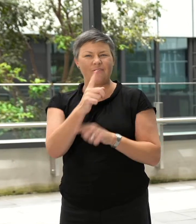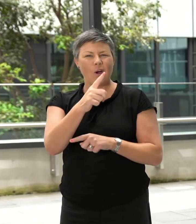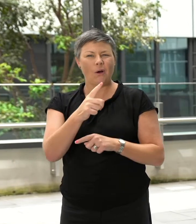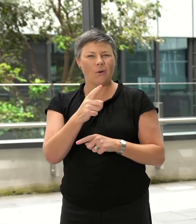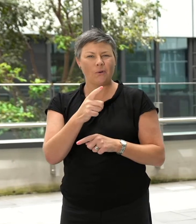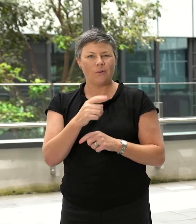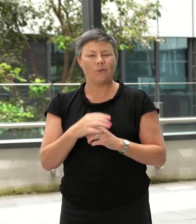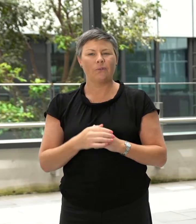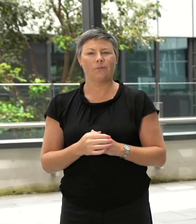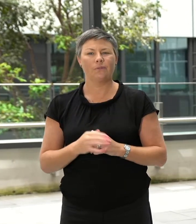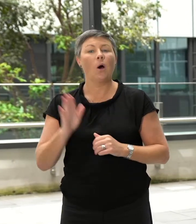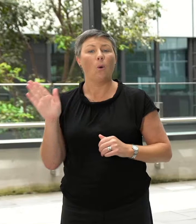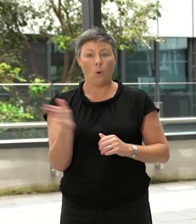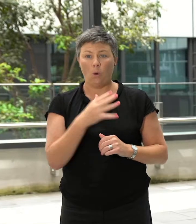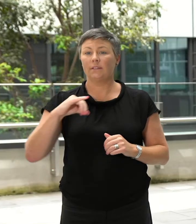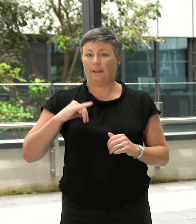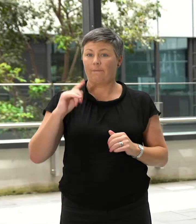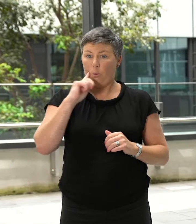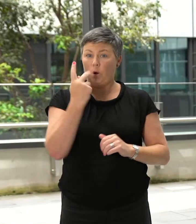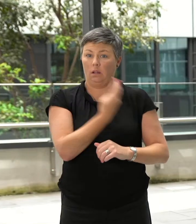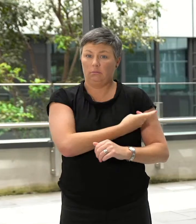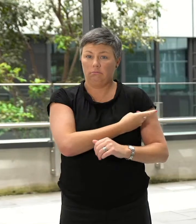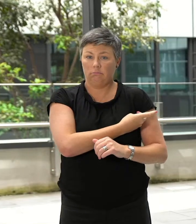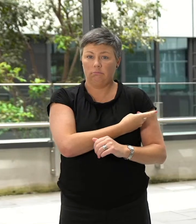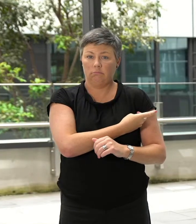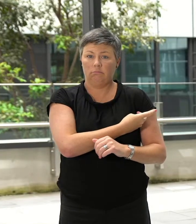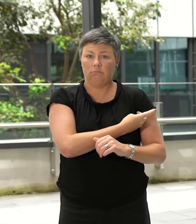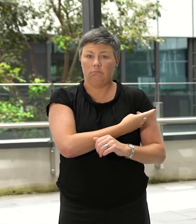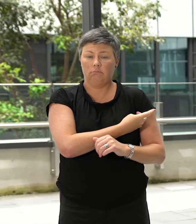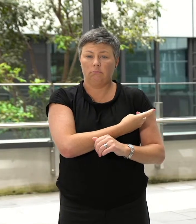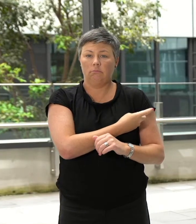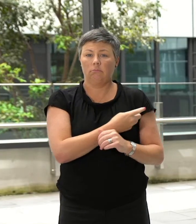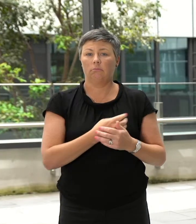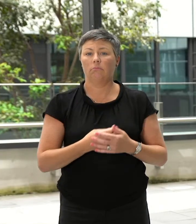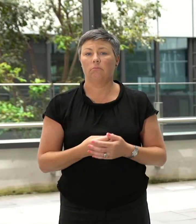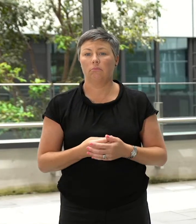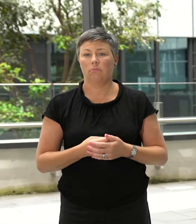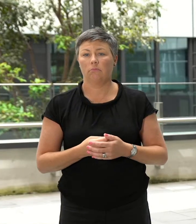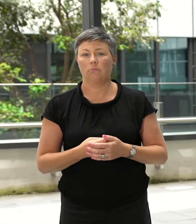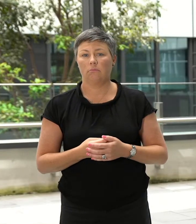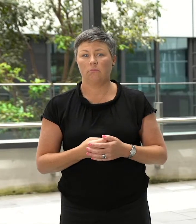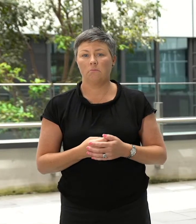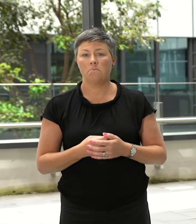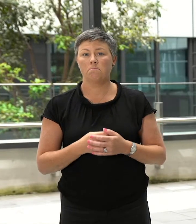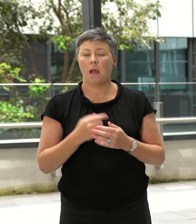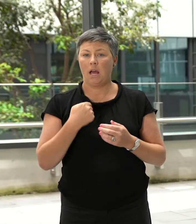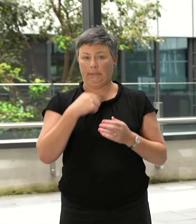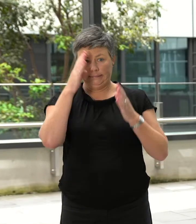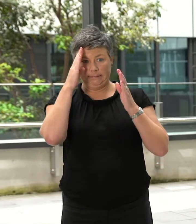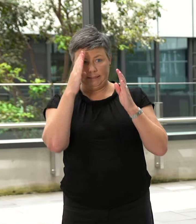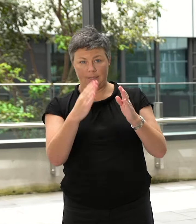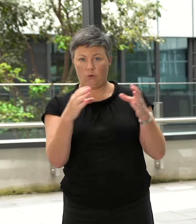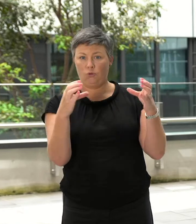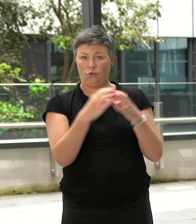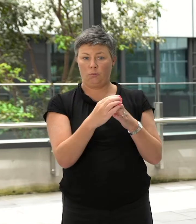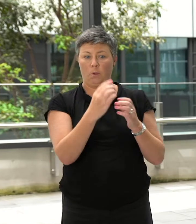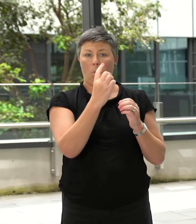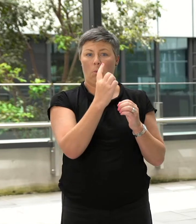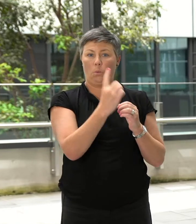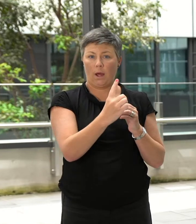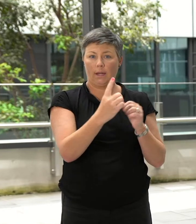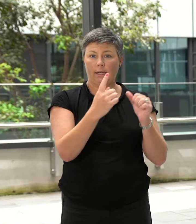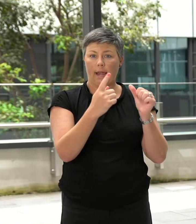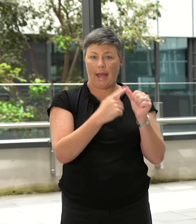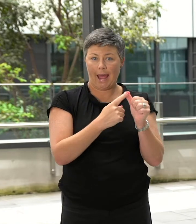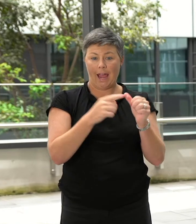staff will get their vaccination. Our aim is to have our responsible group in 1B, all of the health workers,